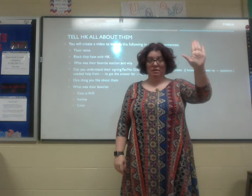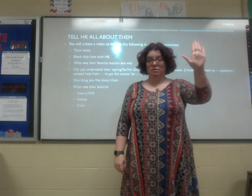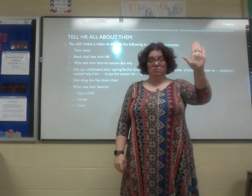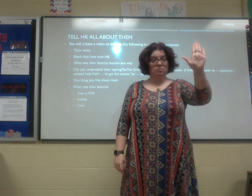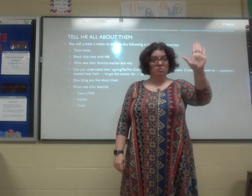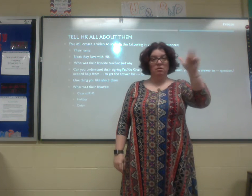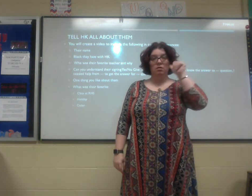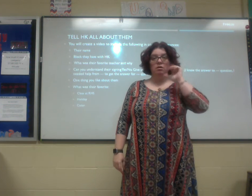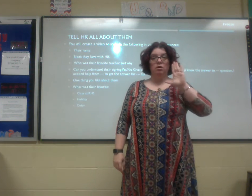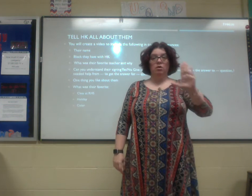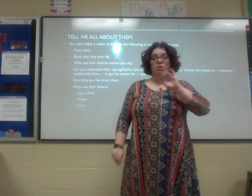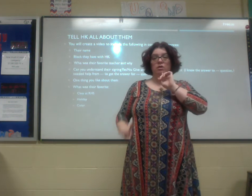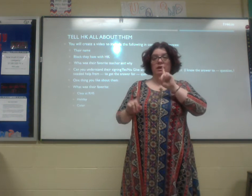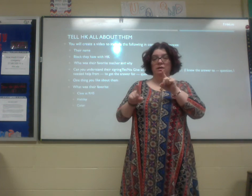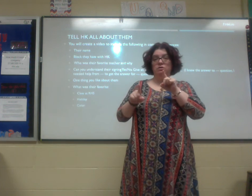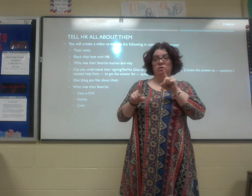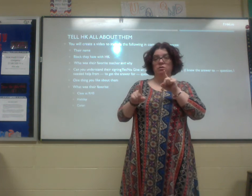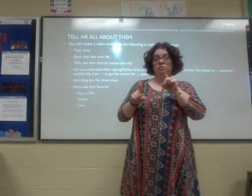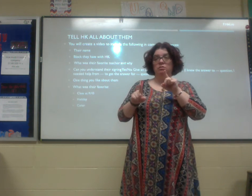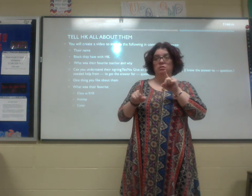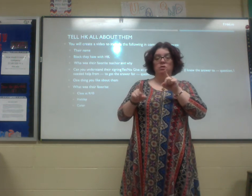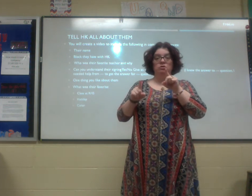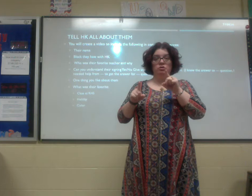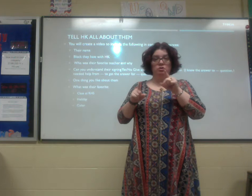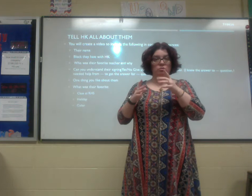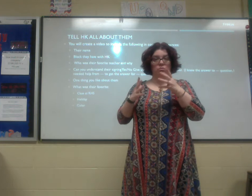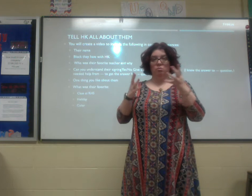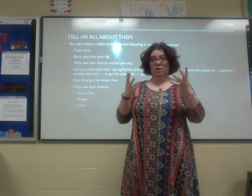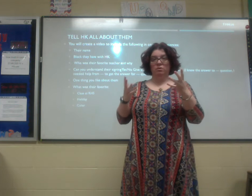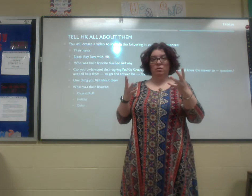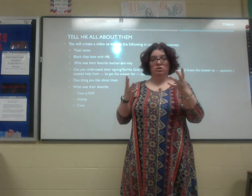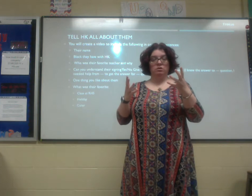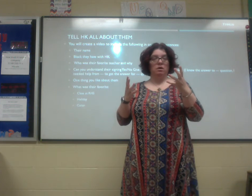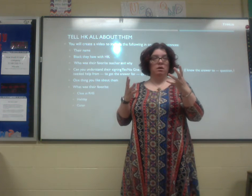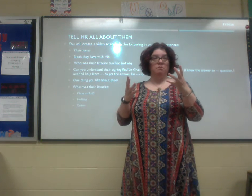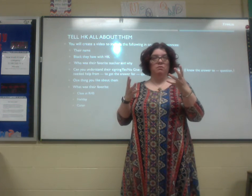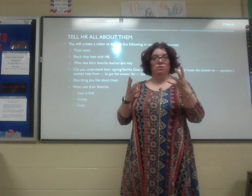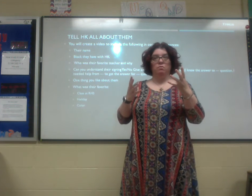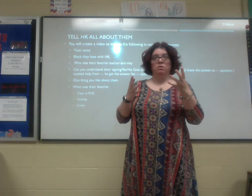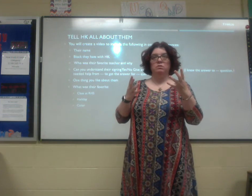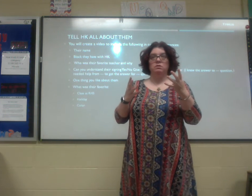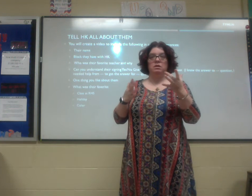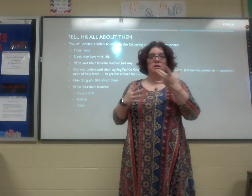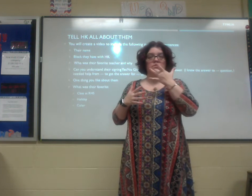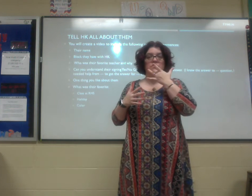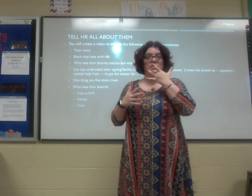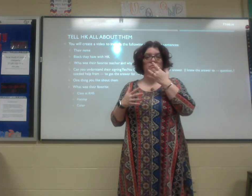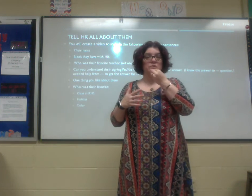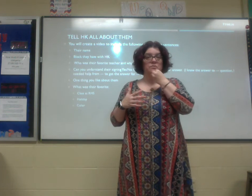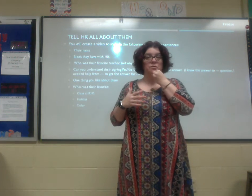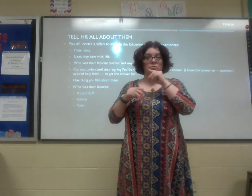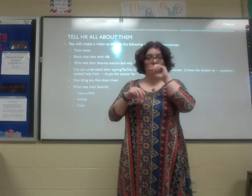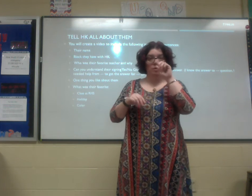his, her answer to whatever question. If it was the favorite food